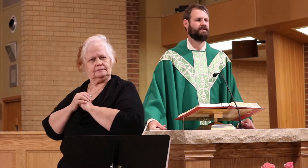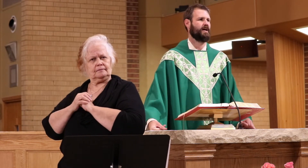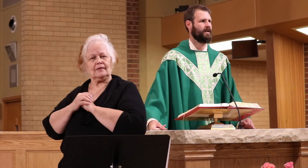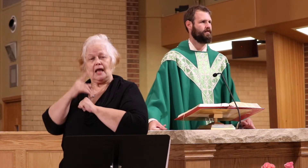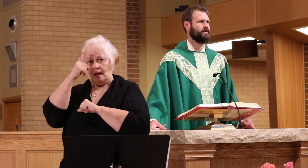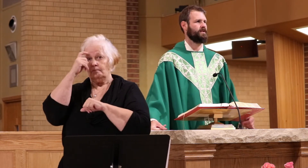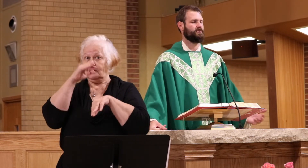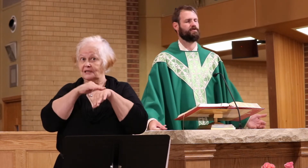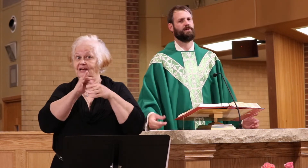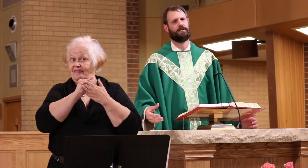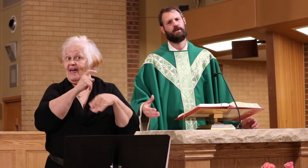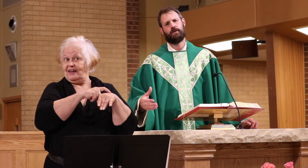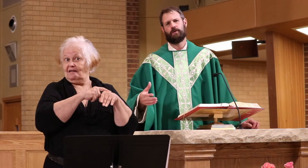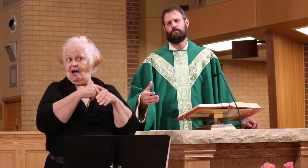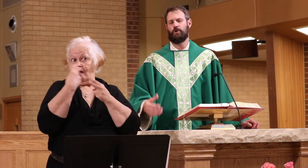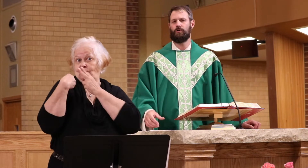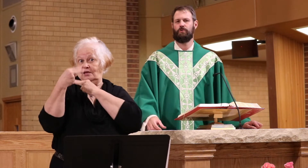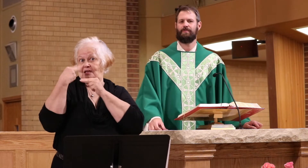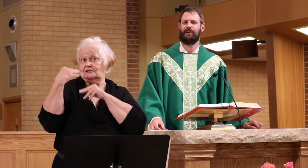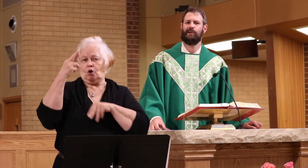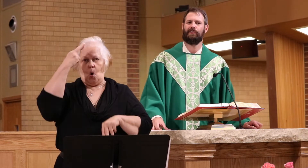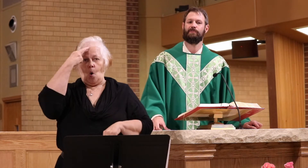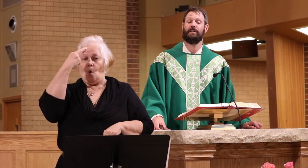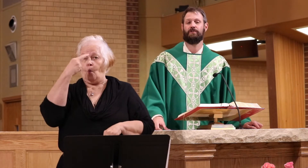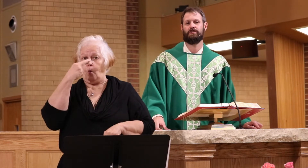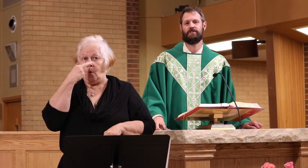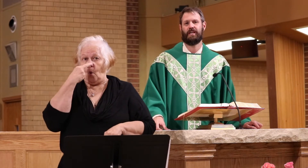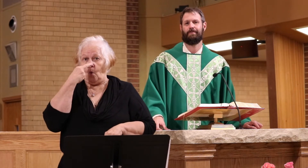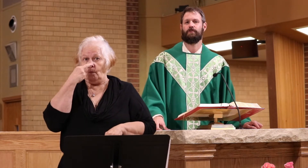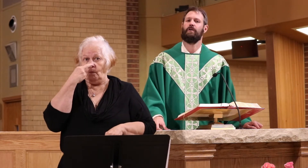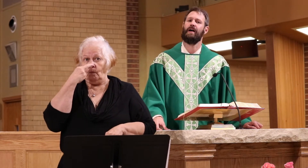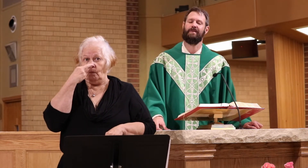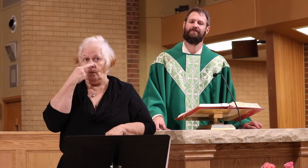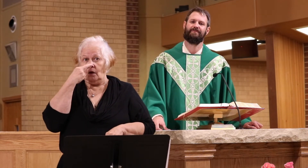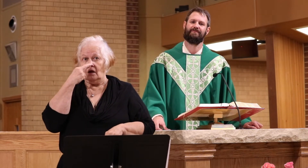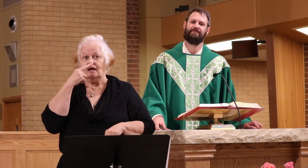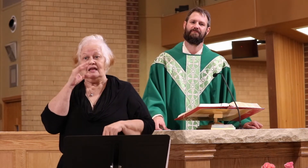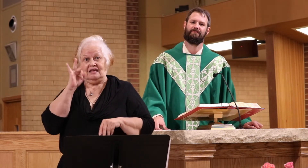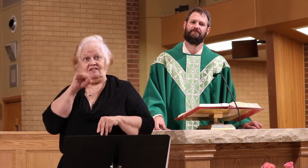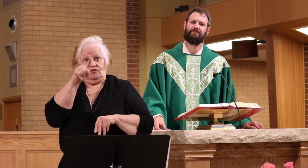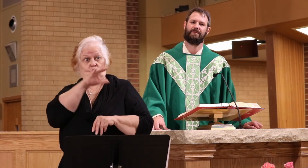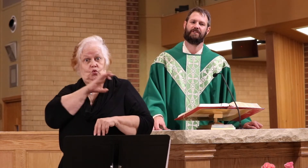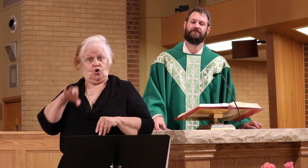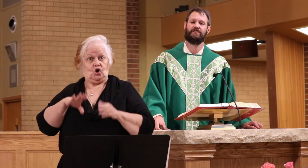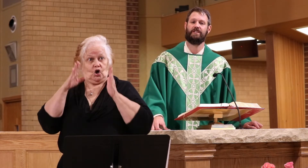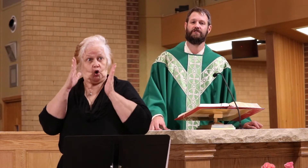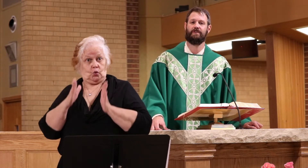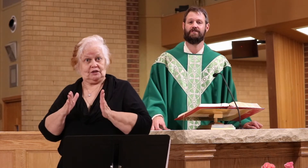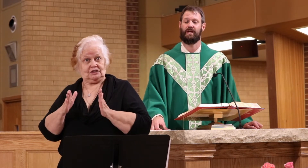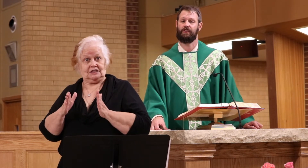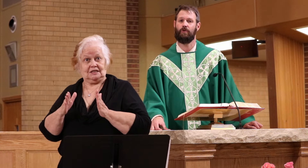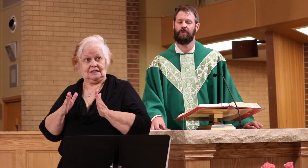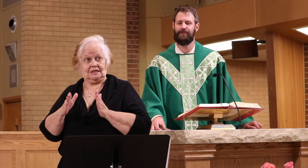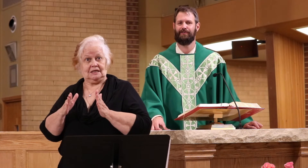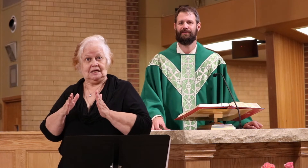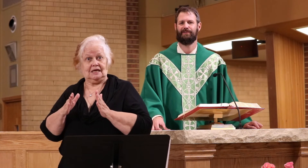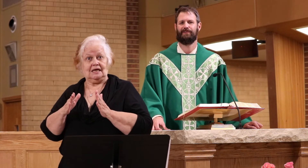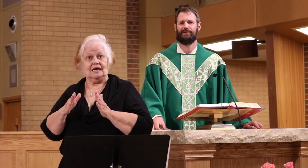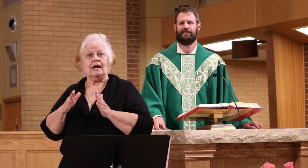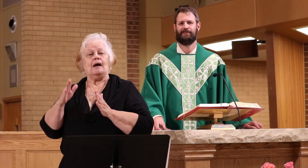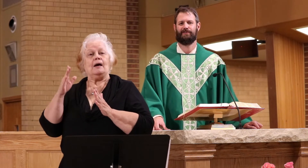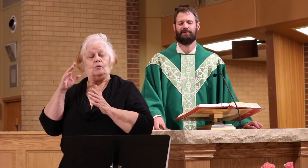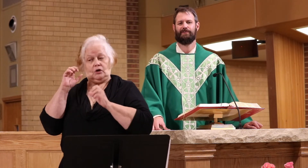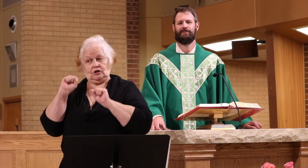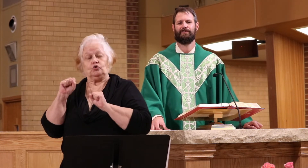Because at that time in history, Rome, to be a Christian is a capital crime. Because if Caesar is not Lord,